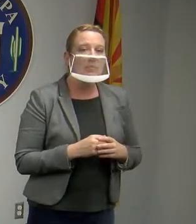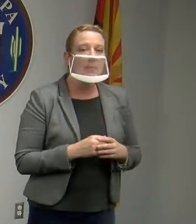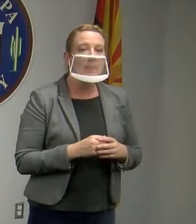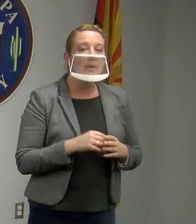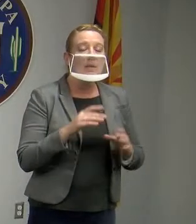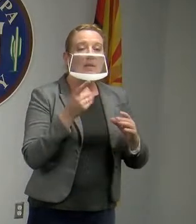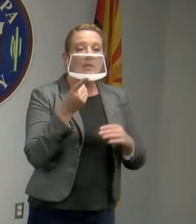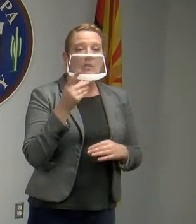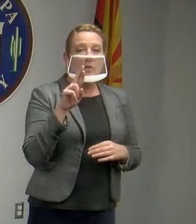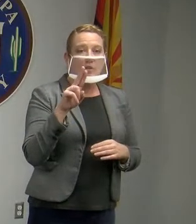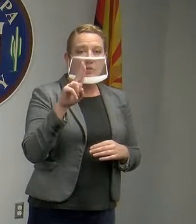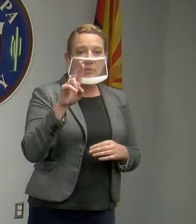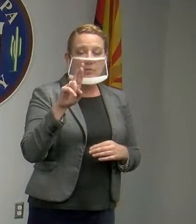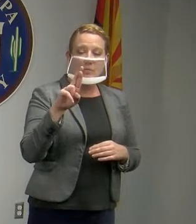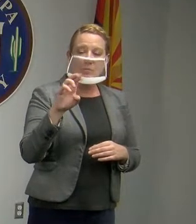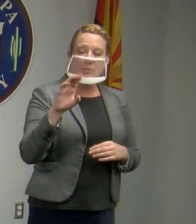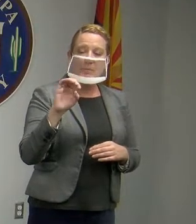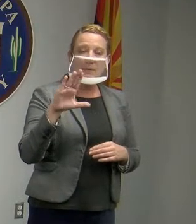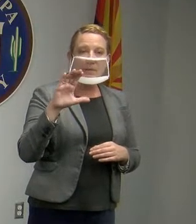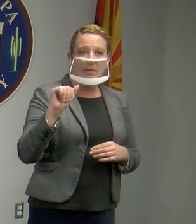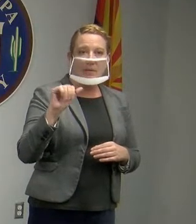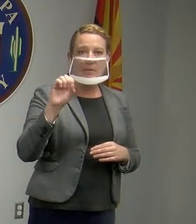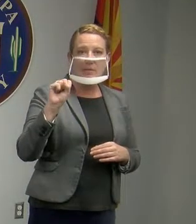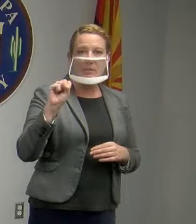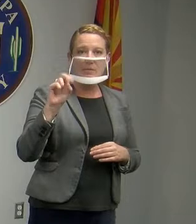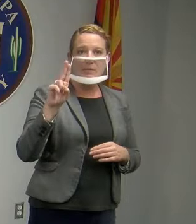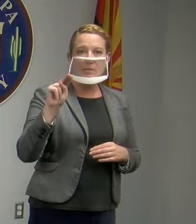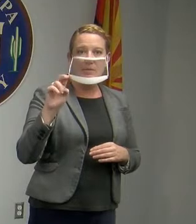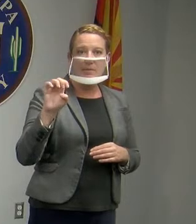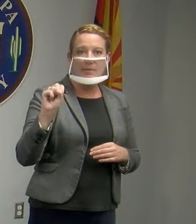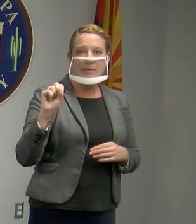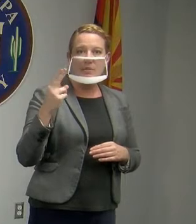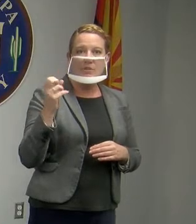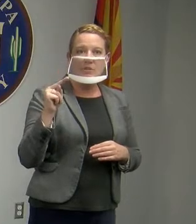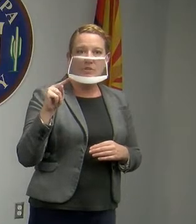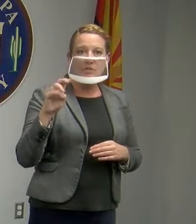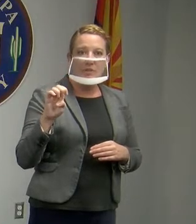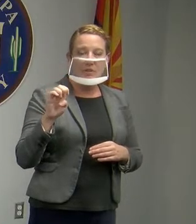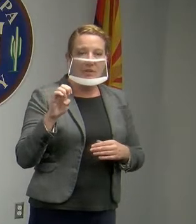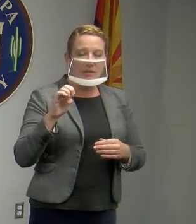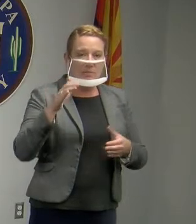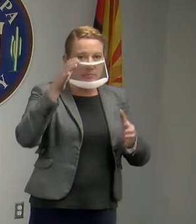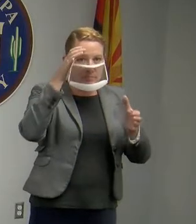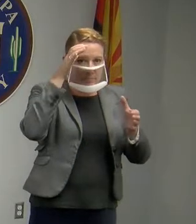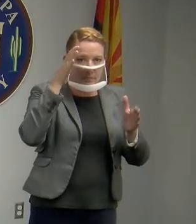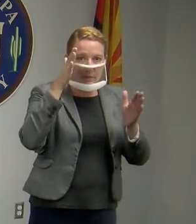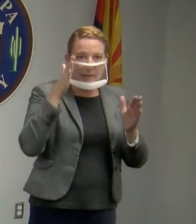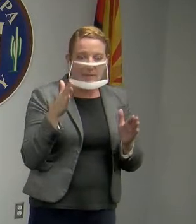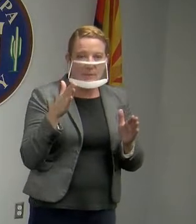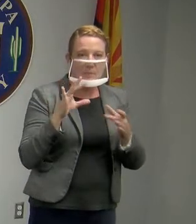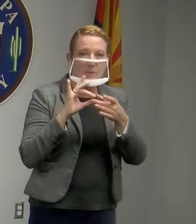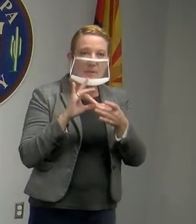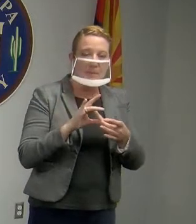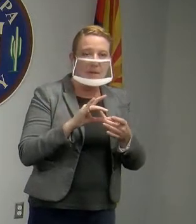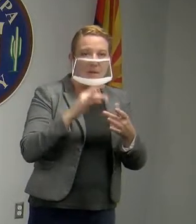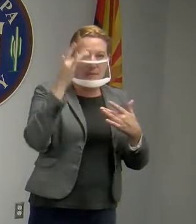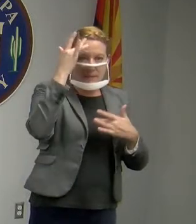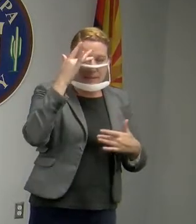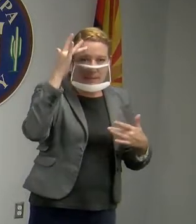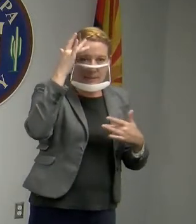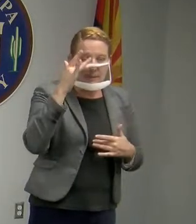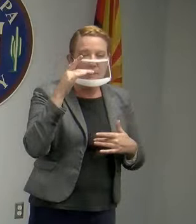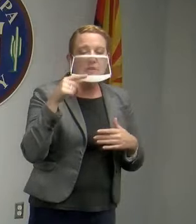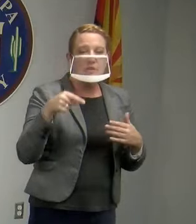Rebecca Sonnenschein. She is our medical director and infectious disease specialist at Maricopa County Department of Public Health. She